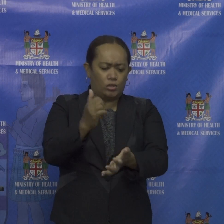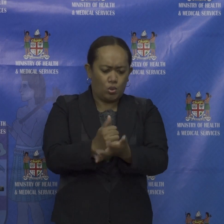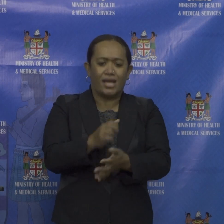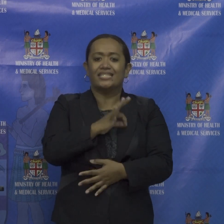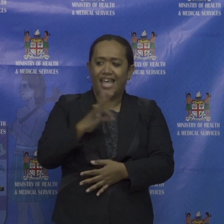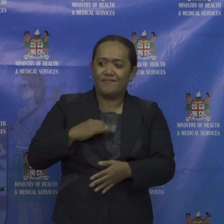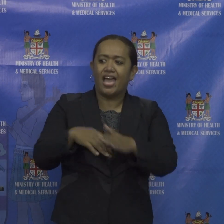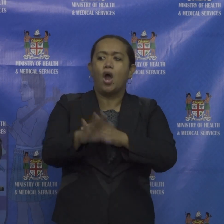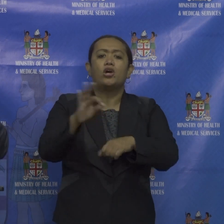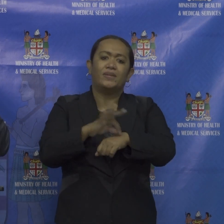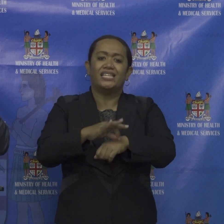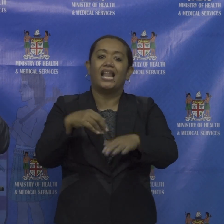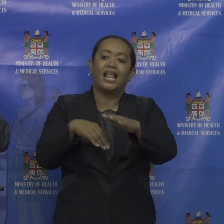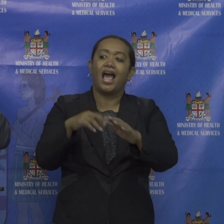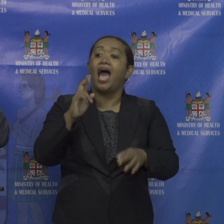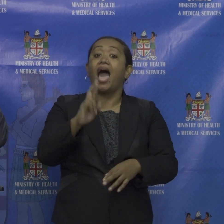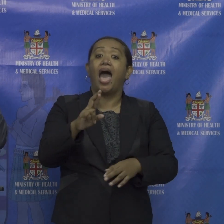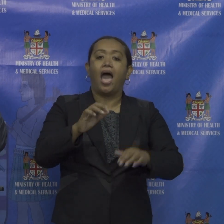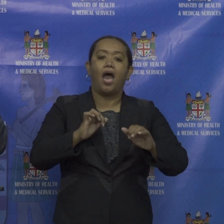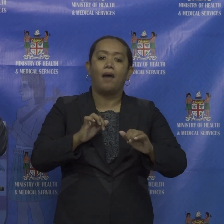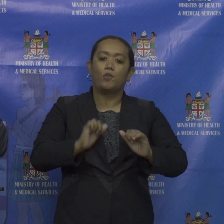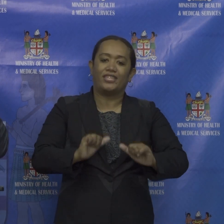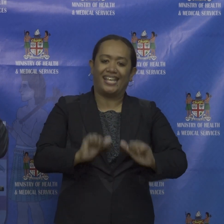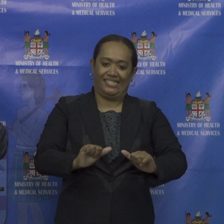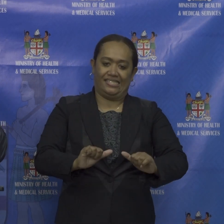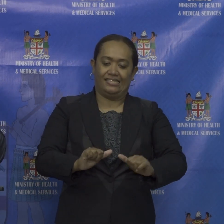in hospitals are also protected.